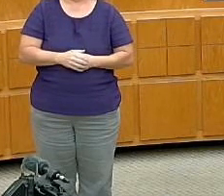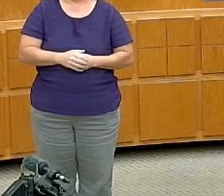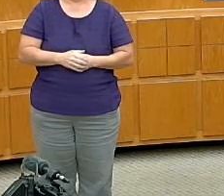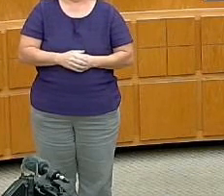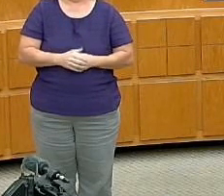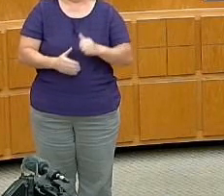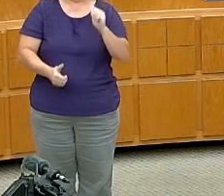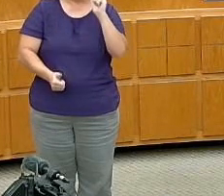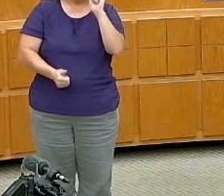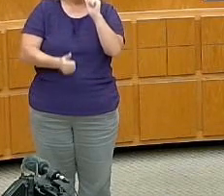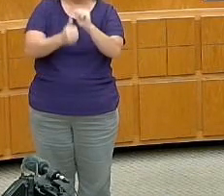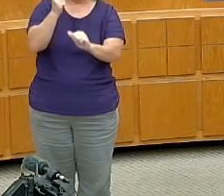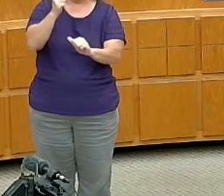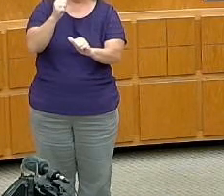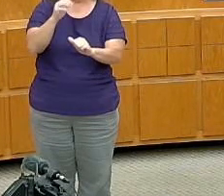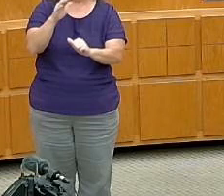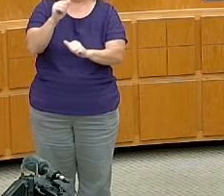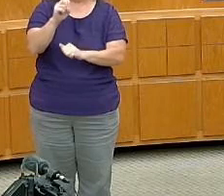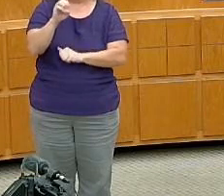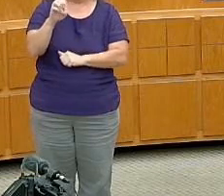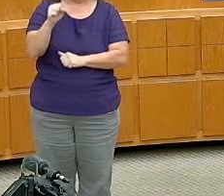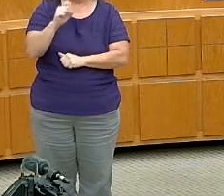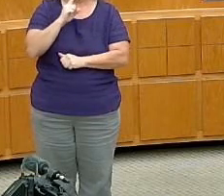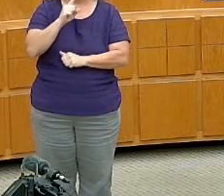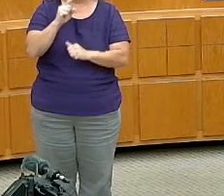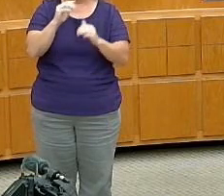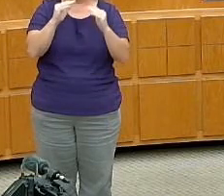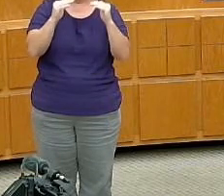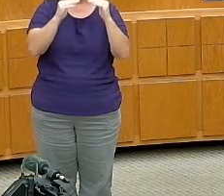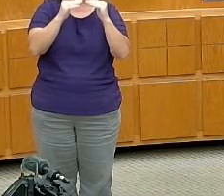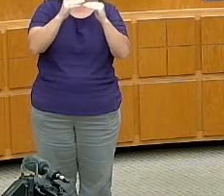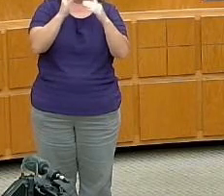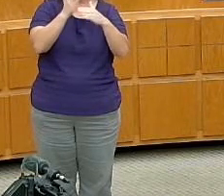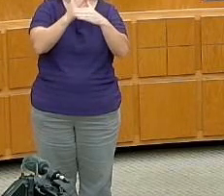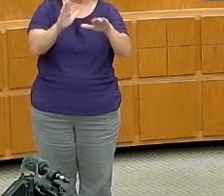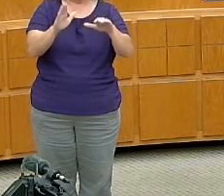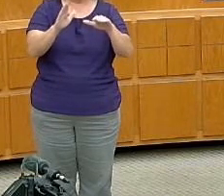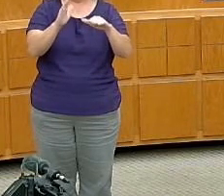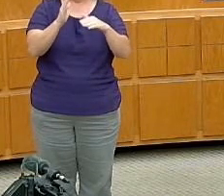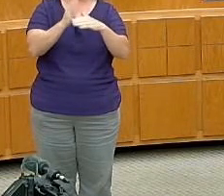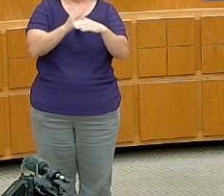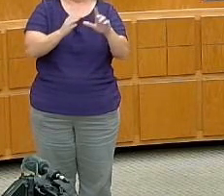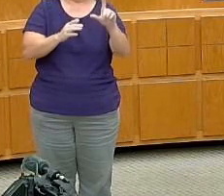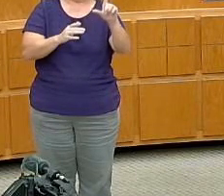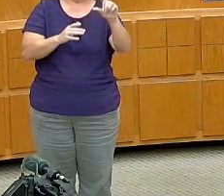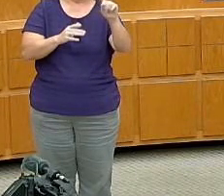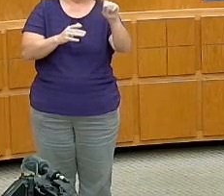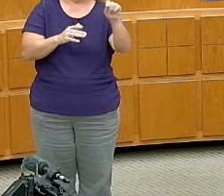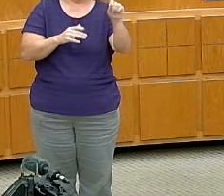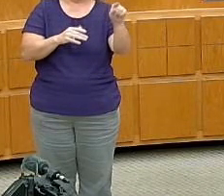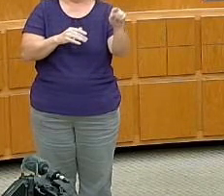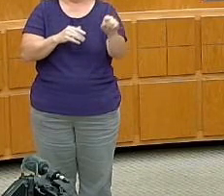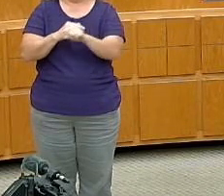The majority of the cases are equally distributed between the age bracket of 20 through